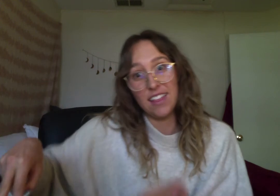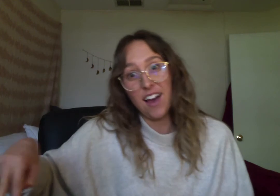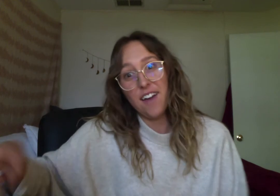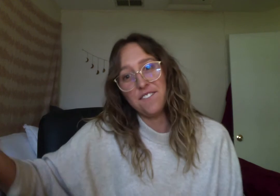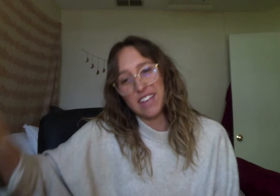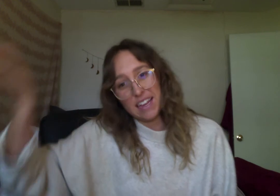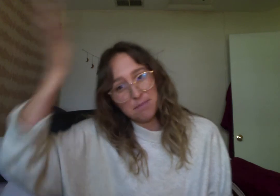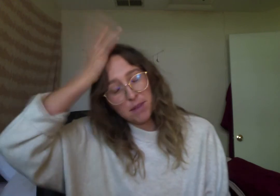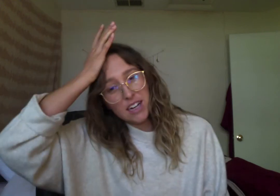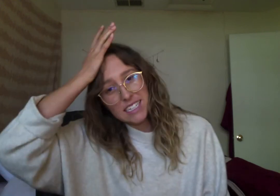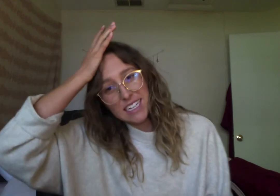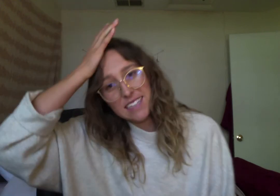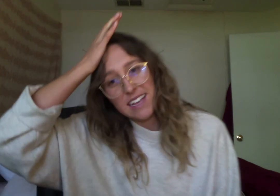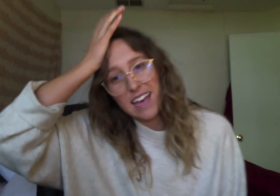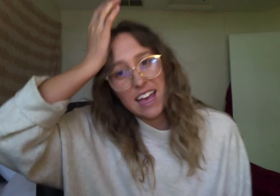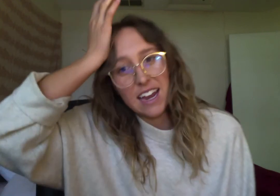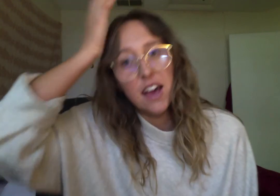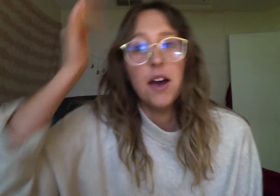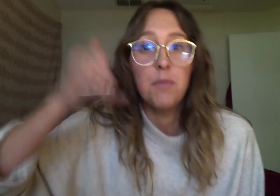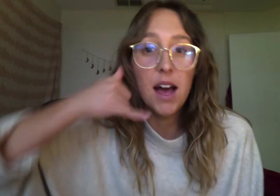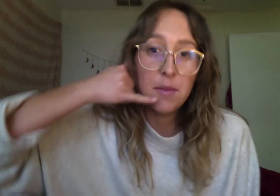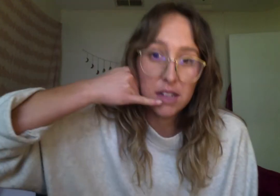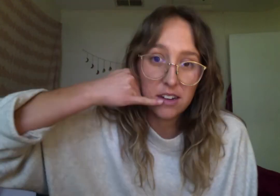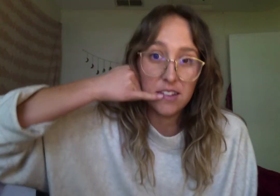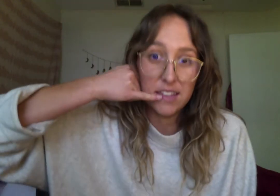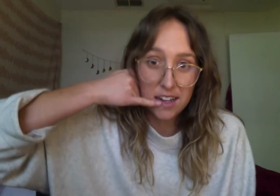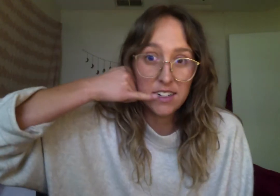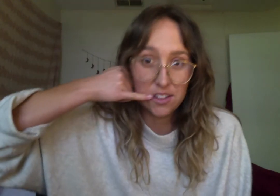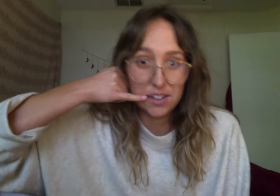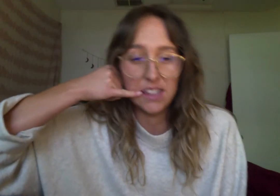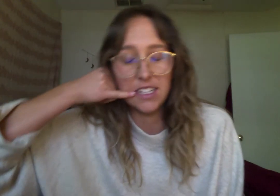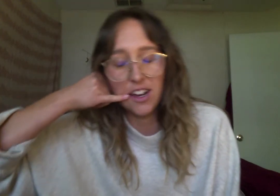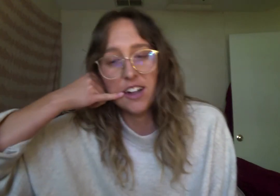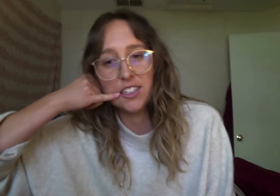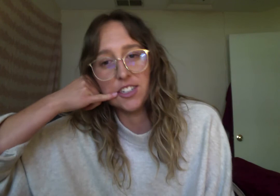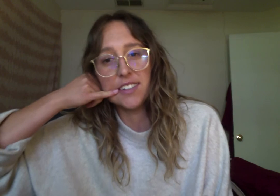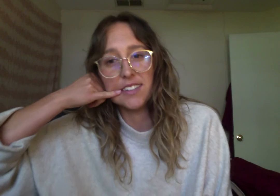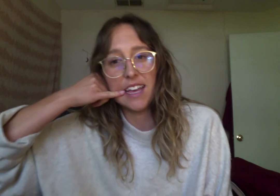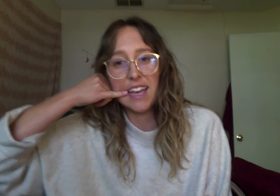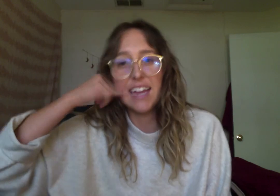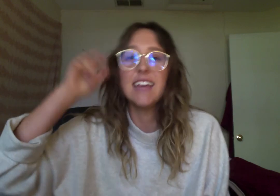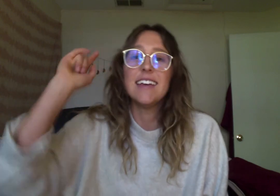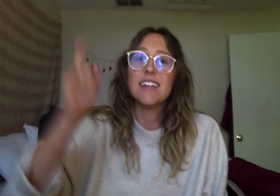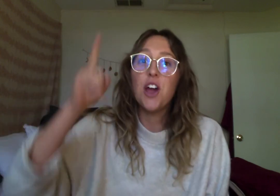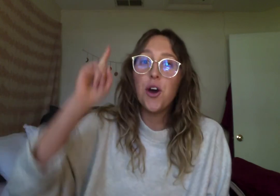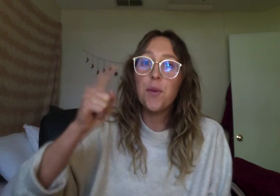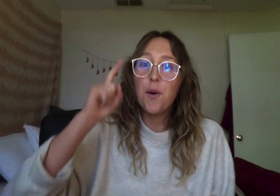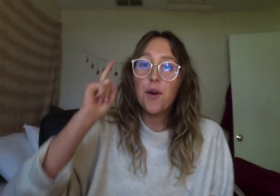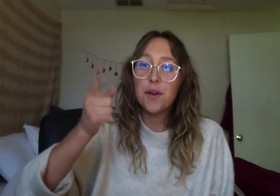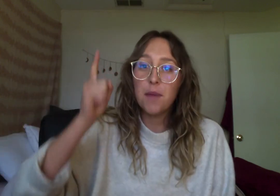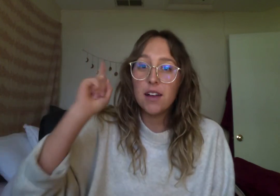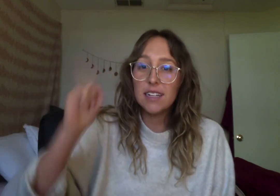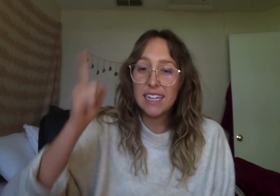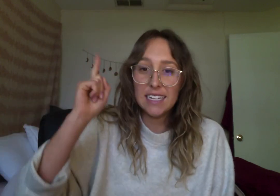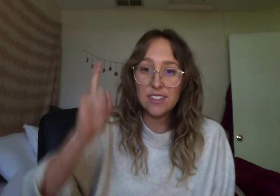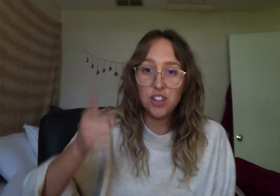off and bonked his head. Mama called the doctor and the doctor said, "No more monkeys